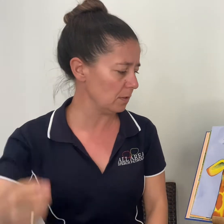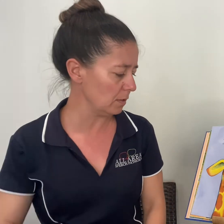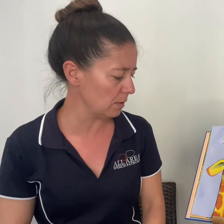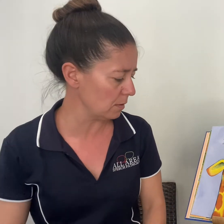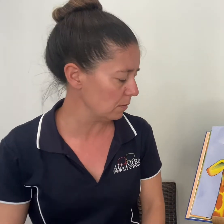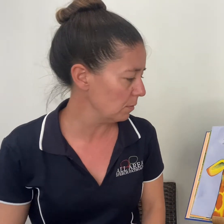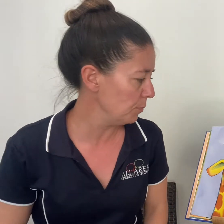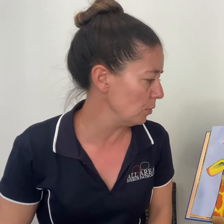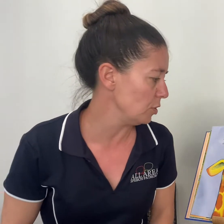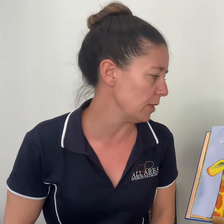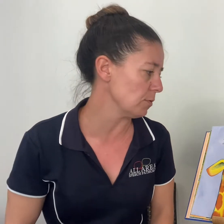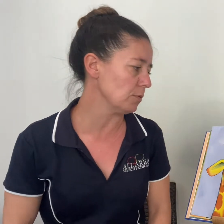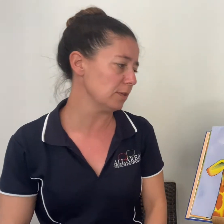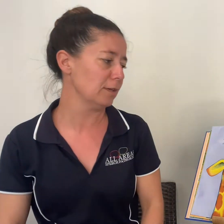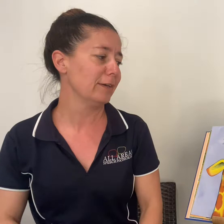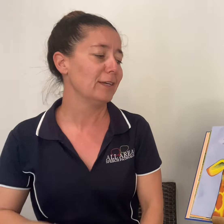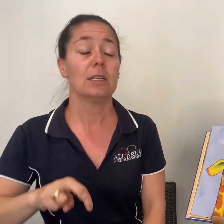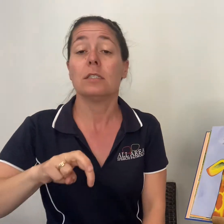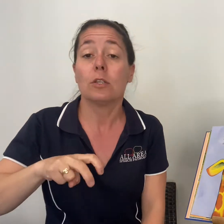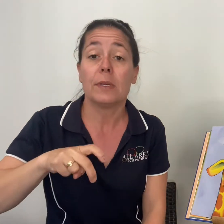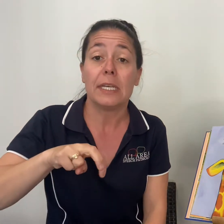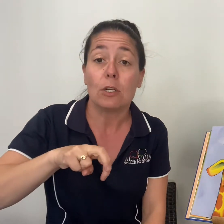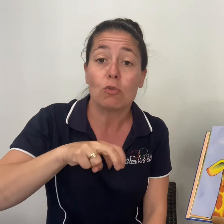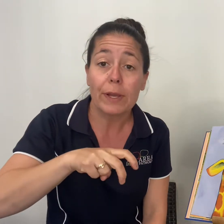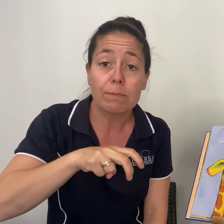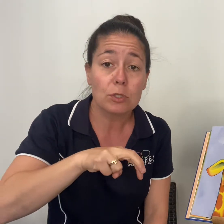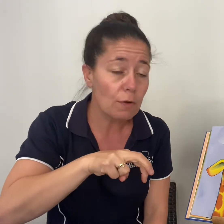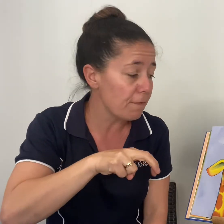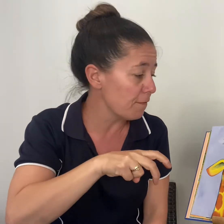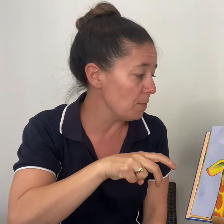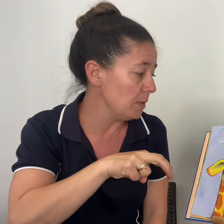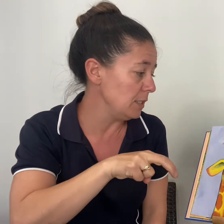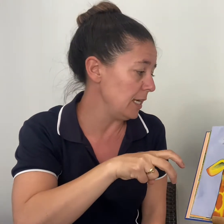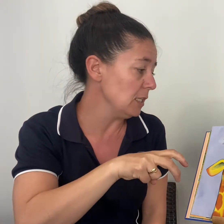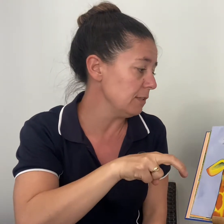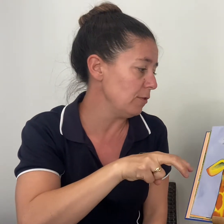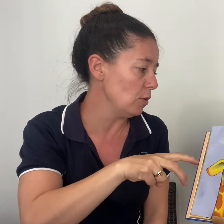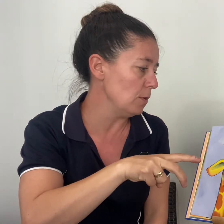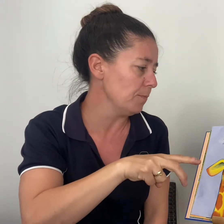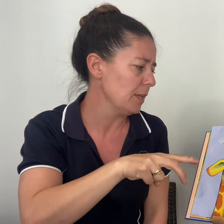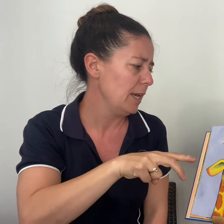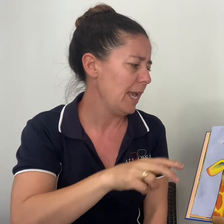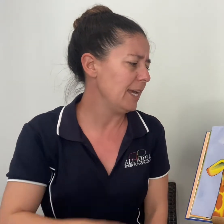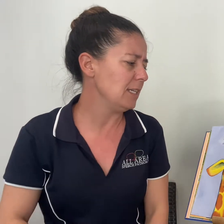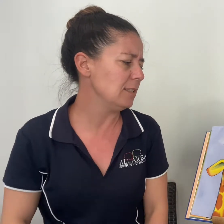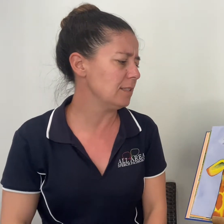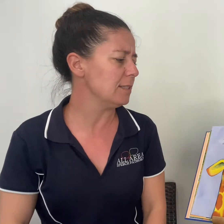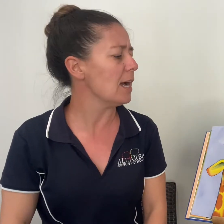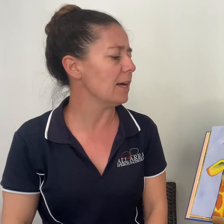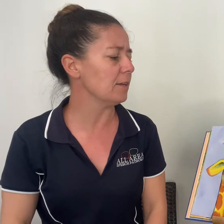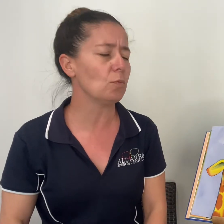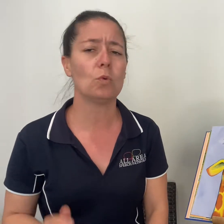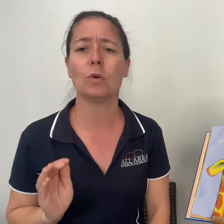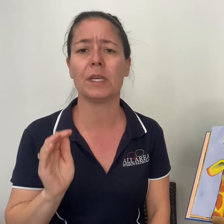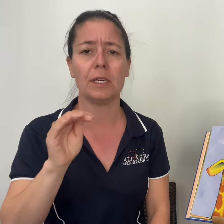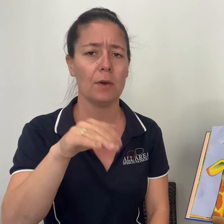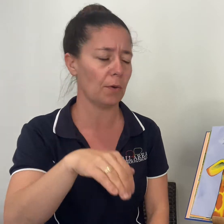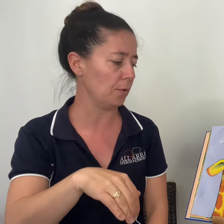useless. Poor Gerald. So he crept off from the dance floor and he started walking